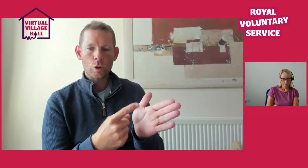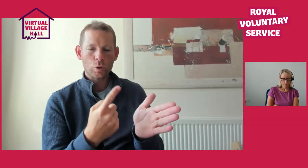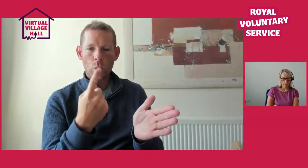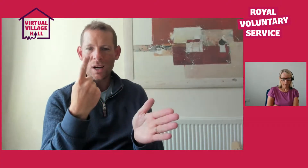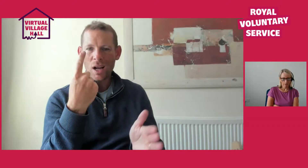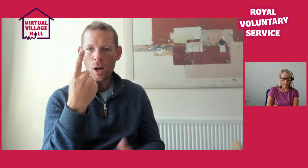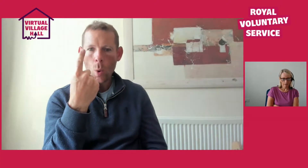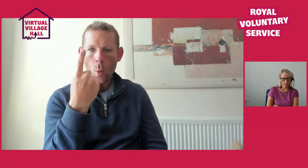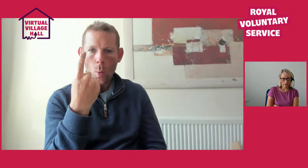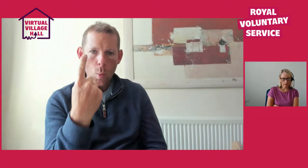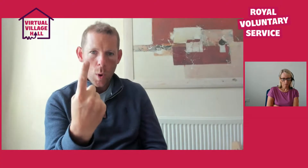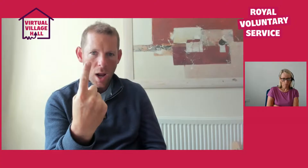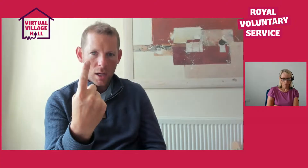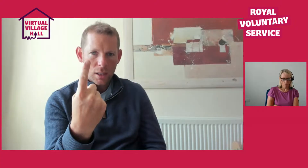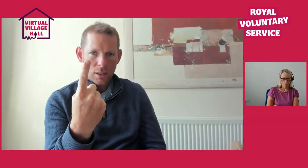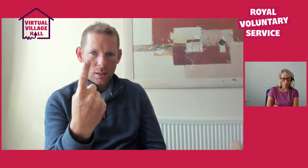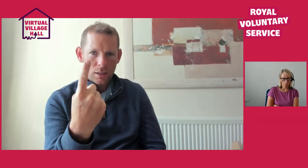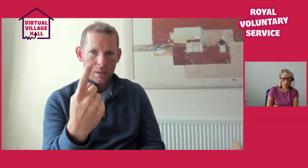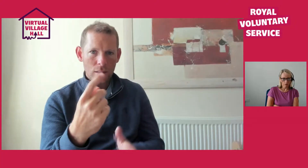So